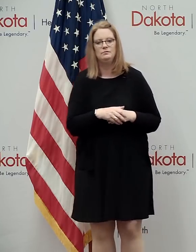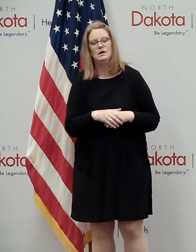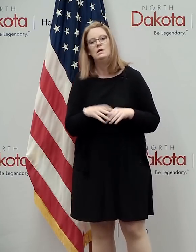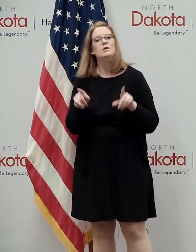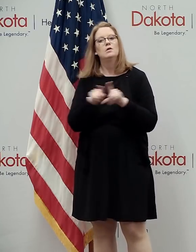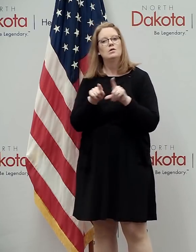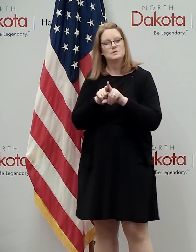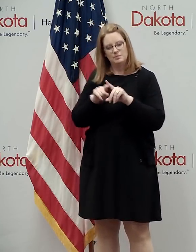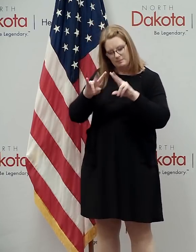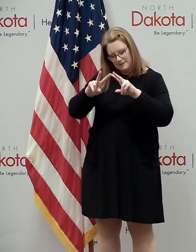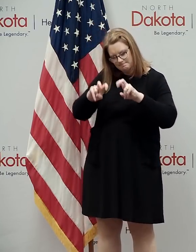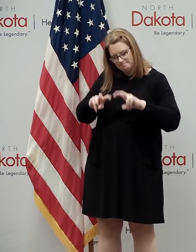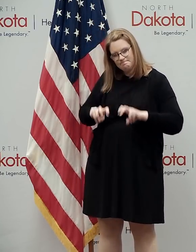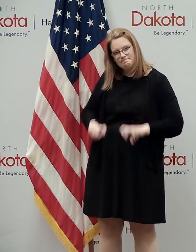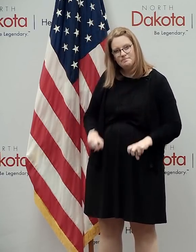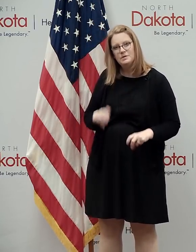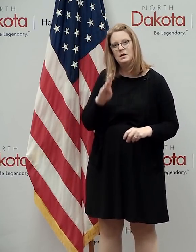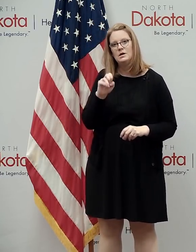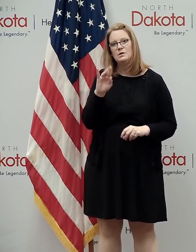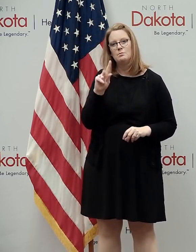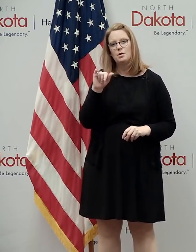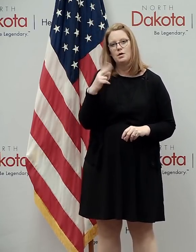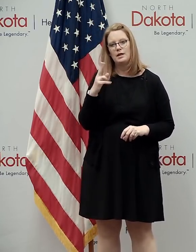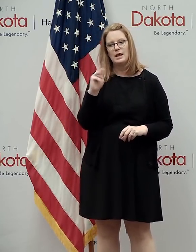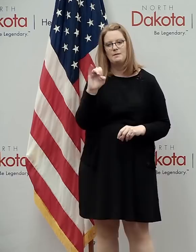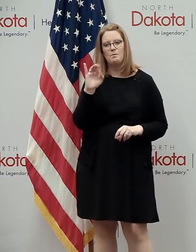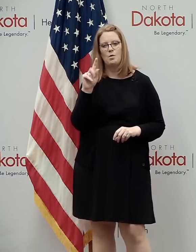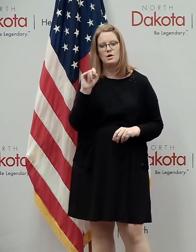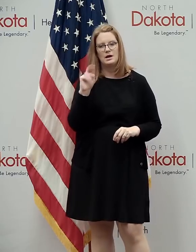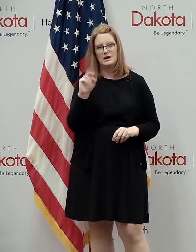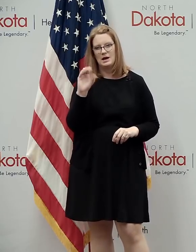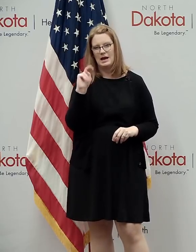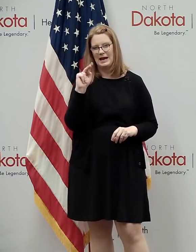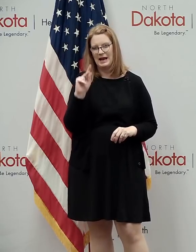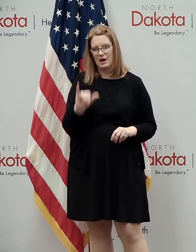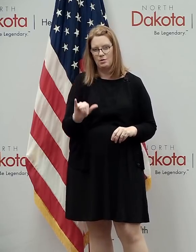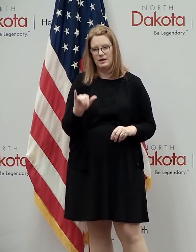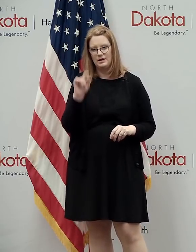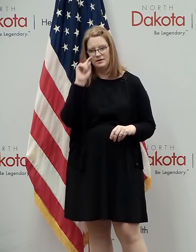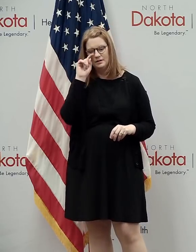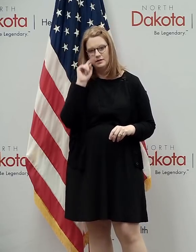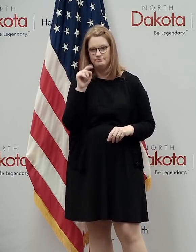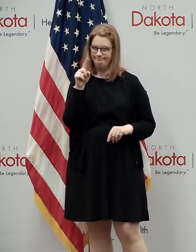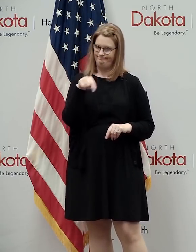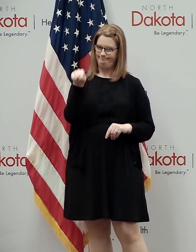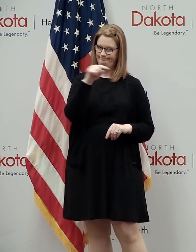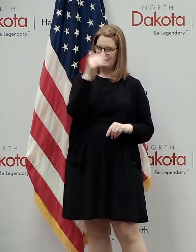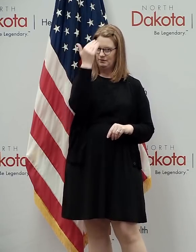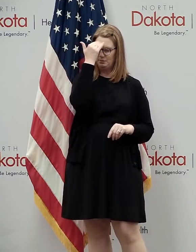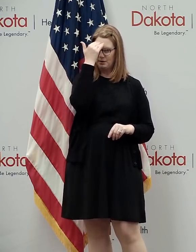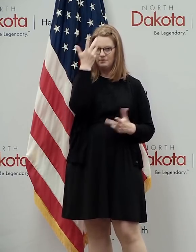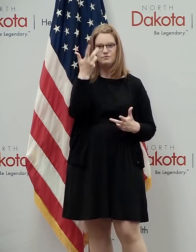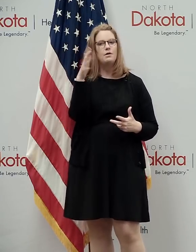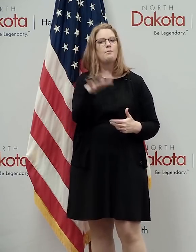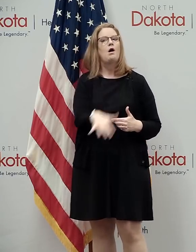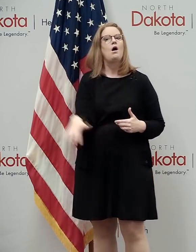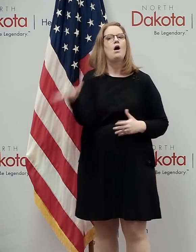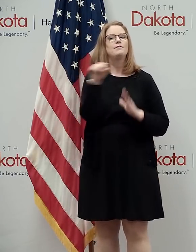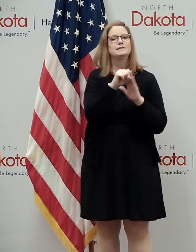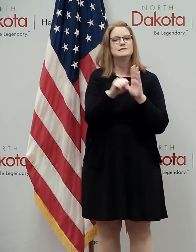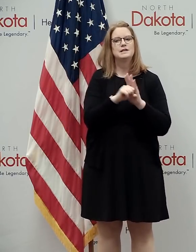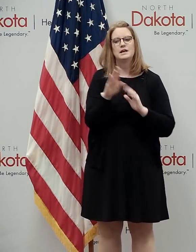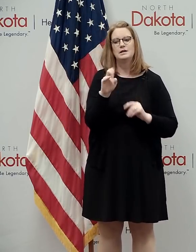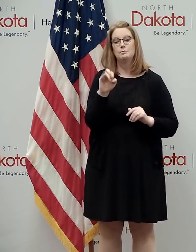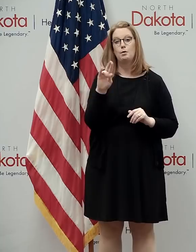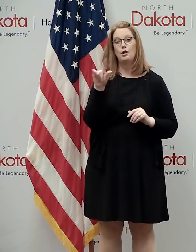on today is Burley and Morton County updates. And again, I think those are names that are well familiar, but for across the state, Burley would be, of